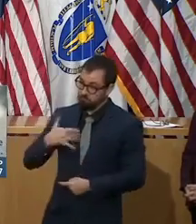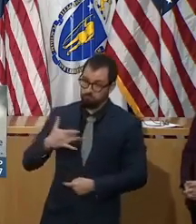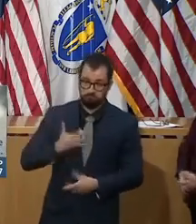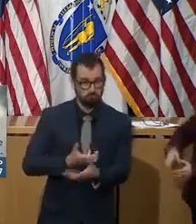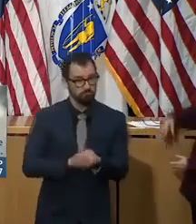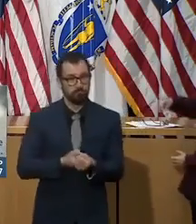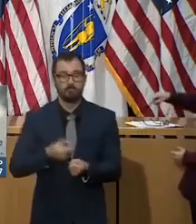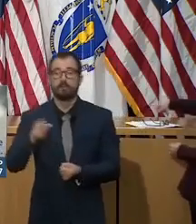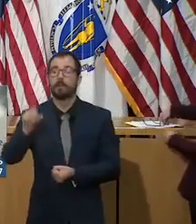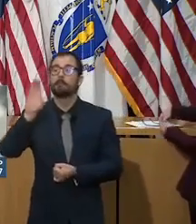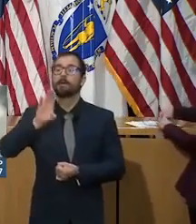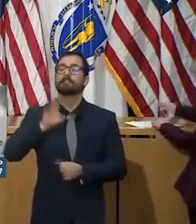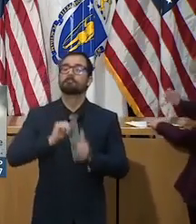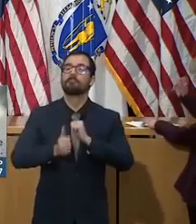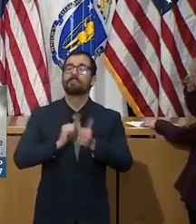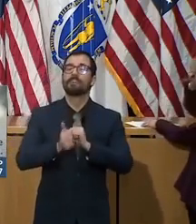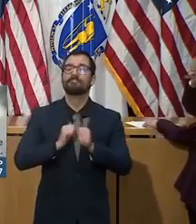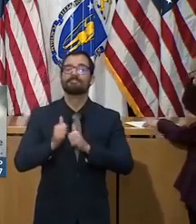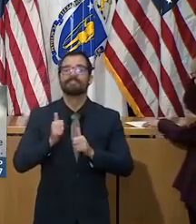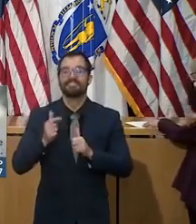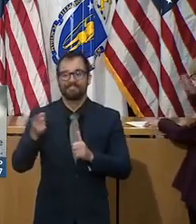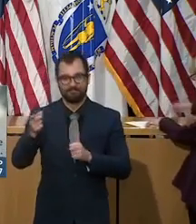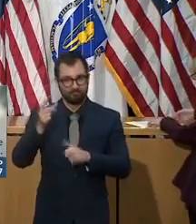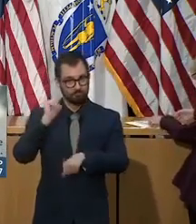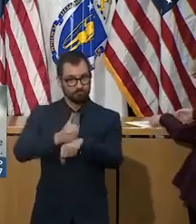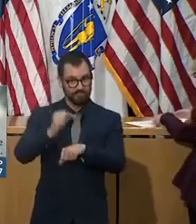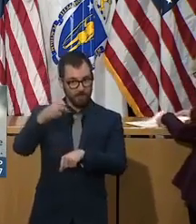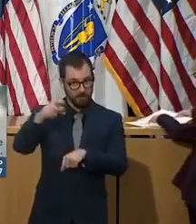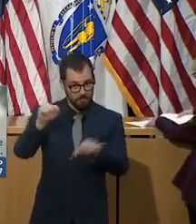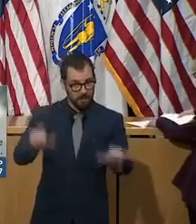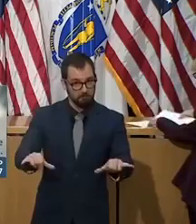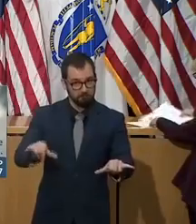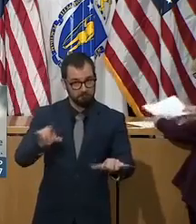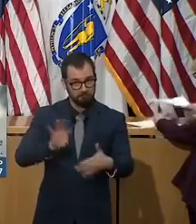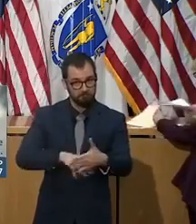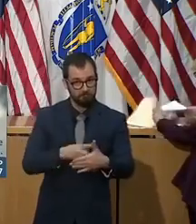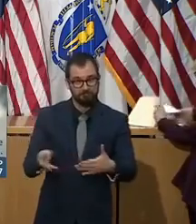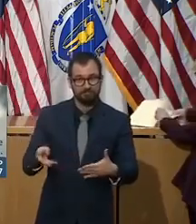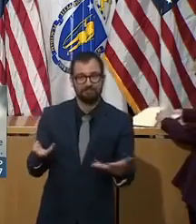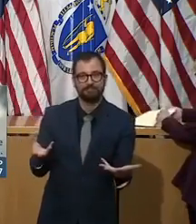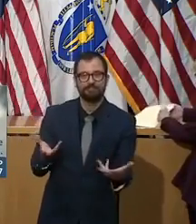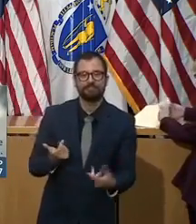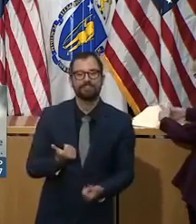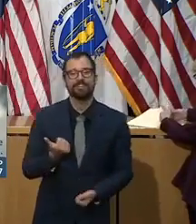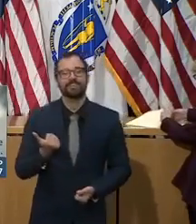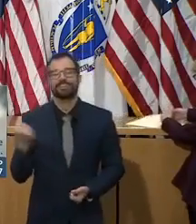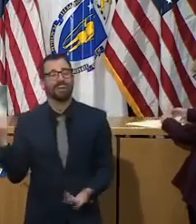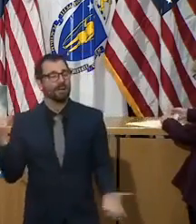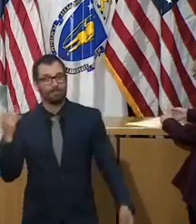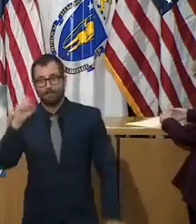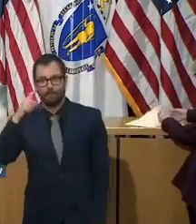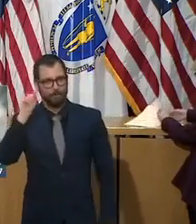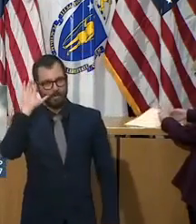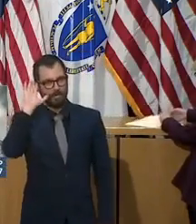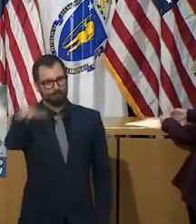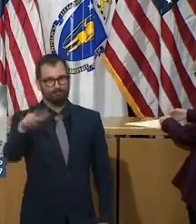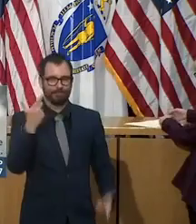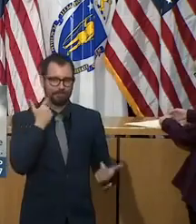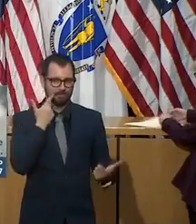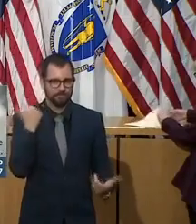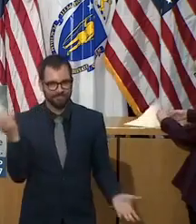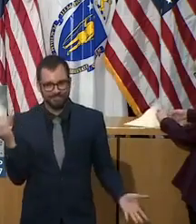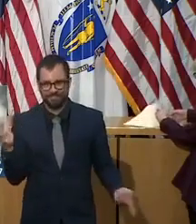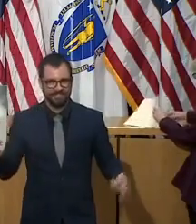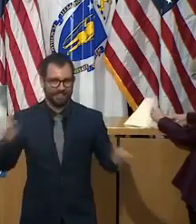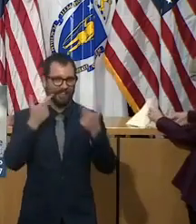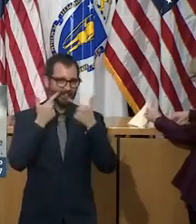And I think you asked me about the 4th of July, Charmin. I'm not going to make, that's a great example of something we would never make a decision on without